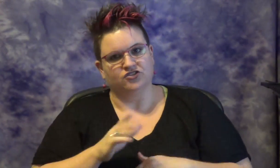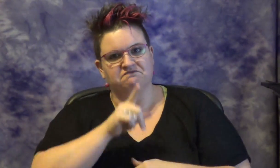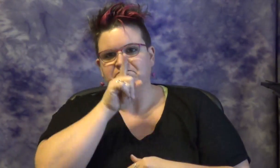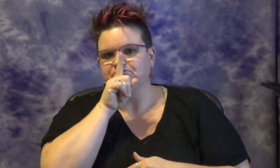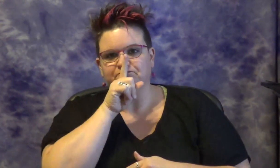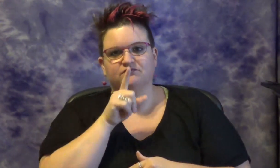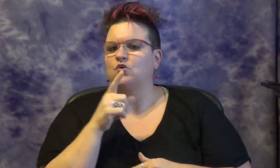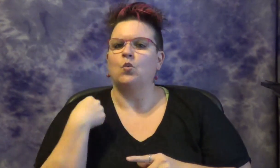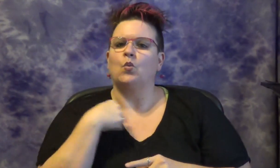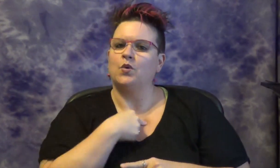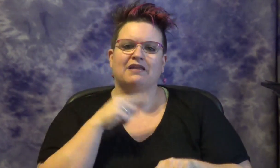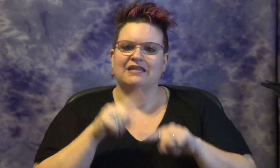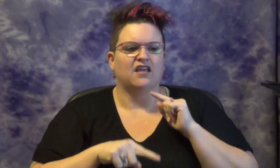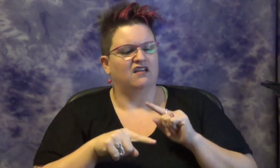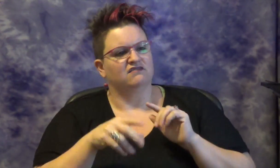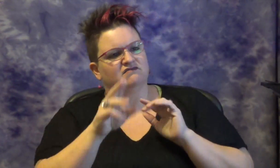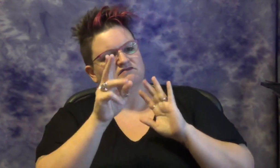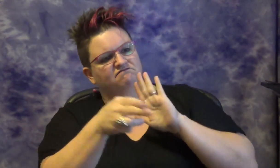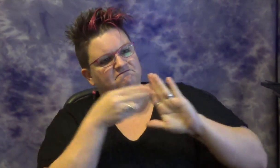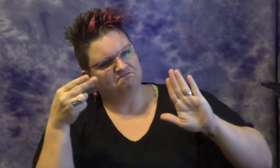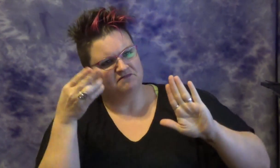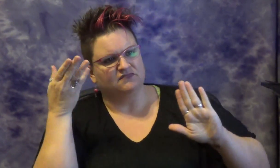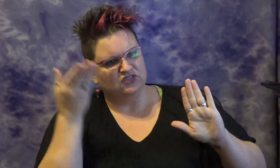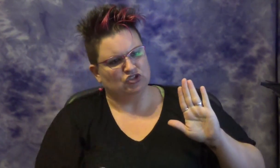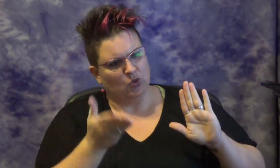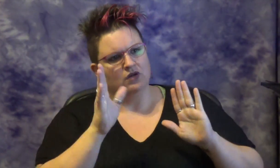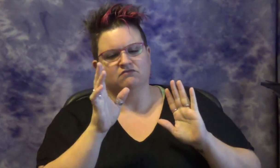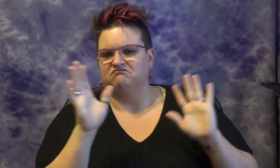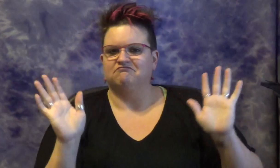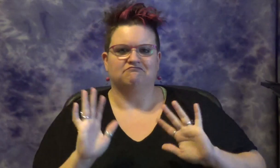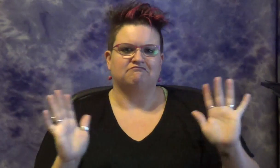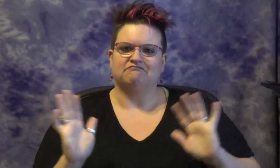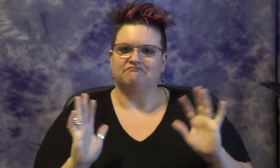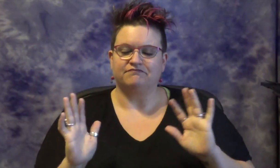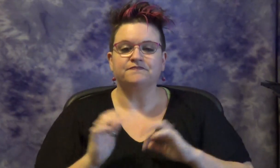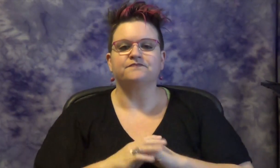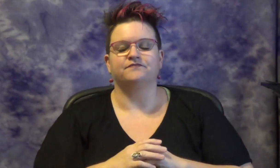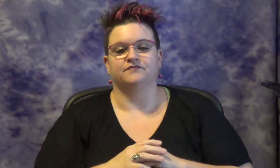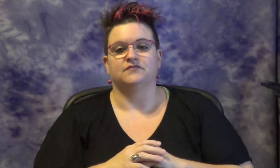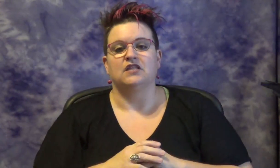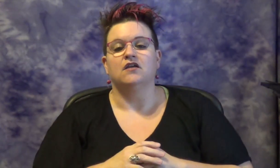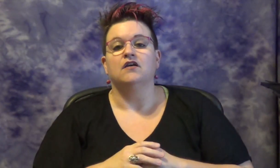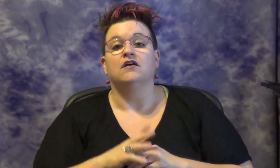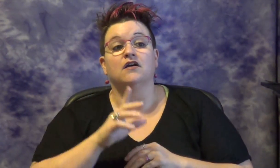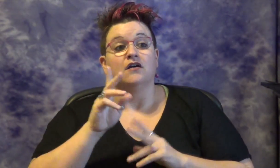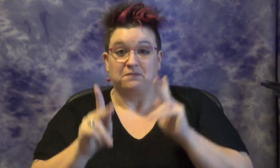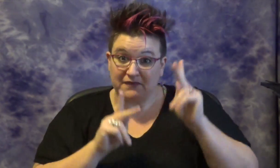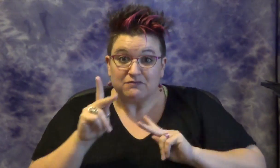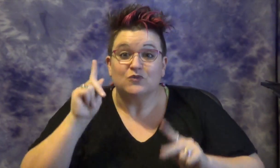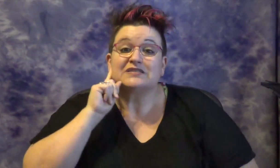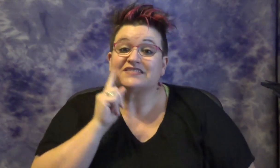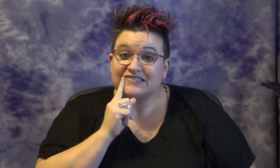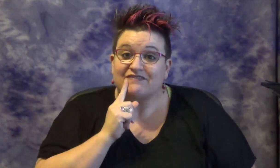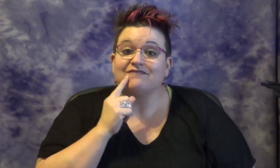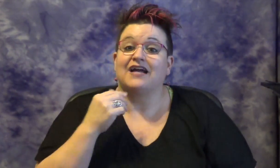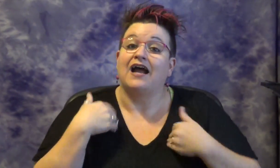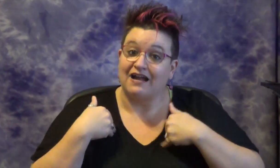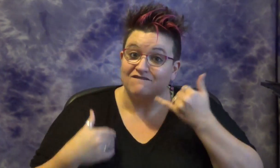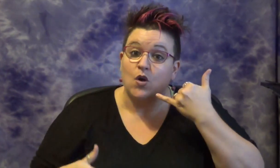not ones to judge. We cannot do that. That is not for us to do at all. There are